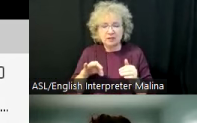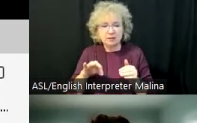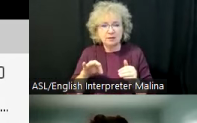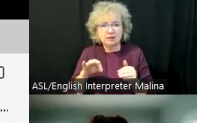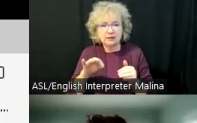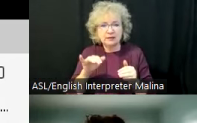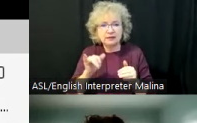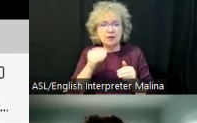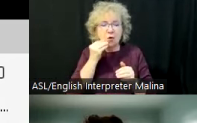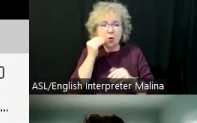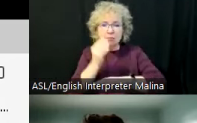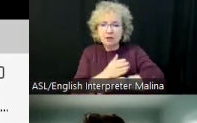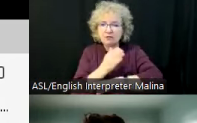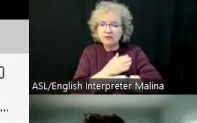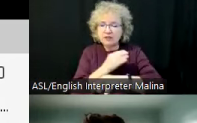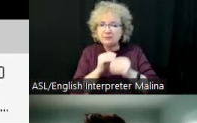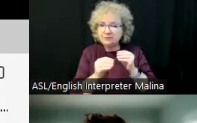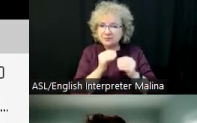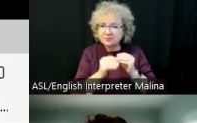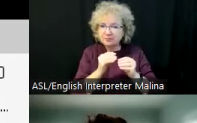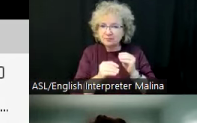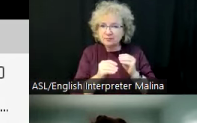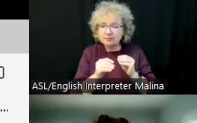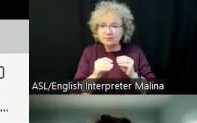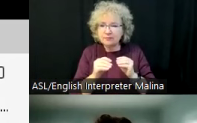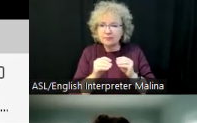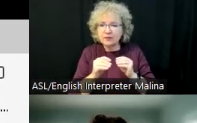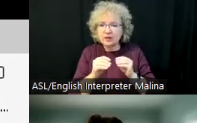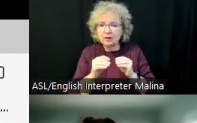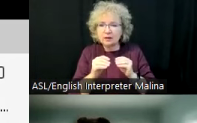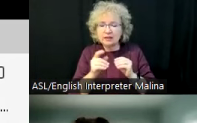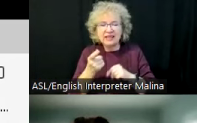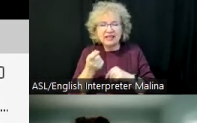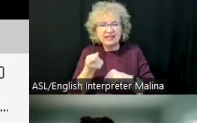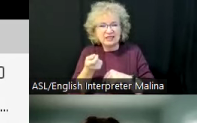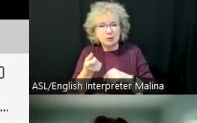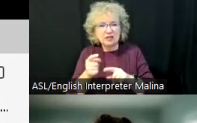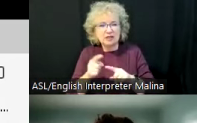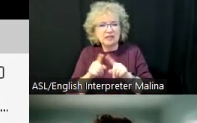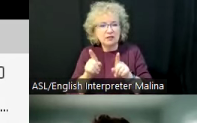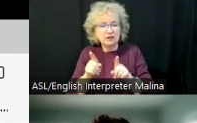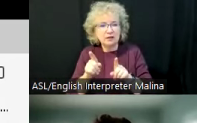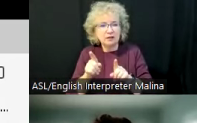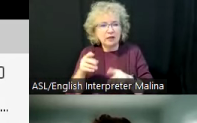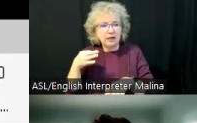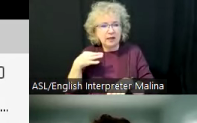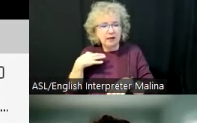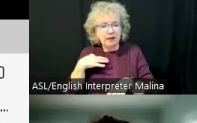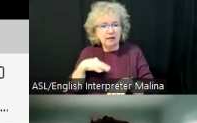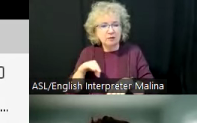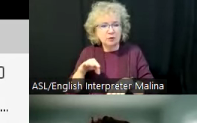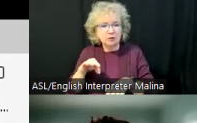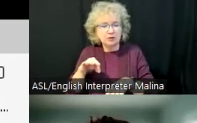home modifications and remediation services, there's a slightly different kind of eligibility package.